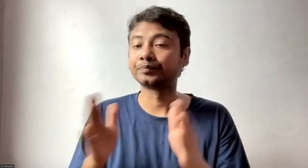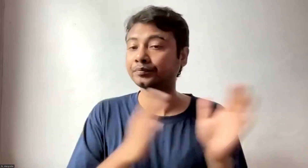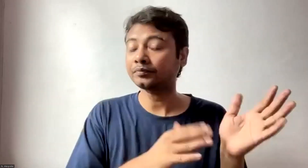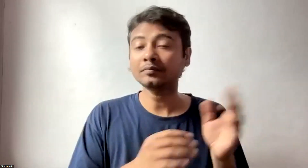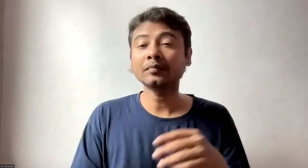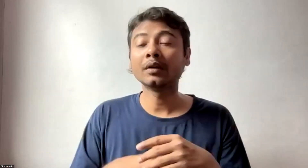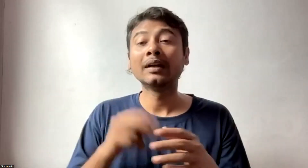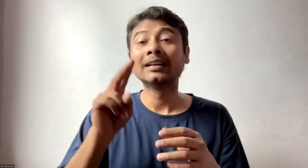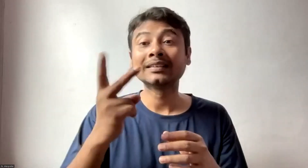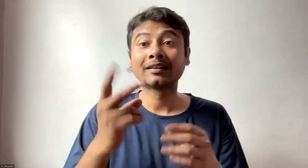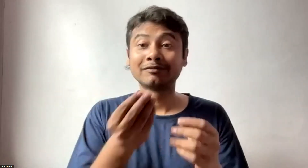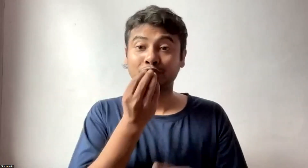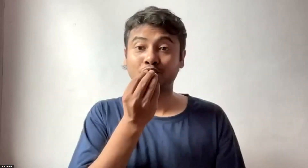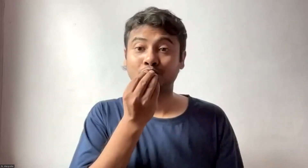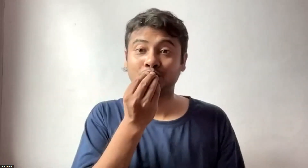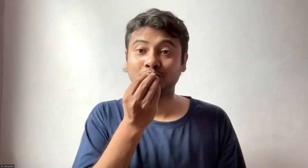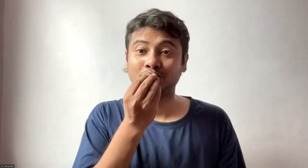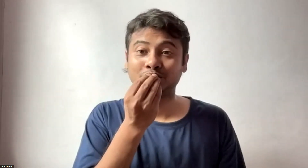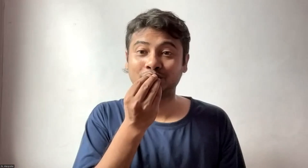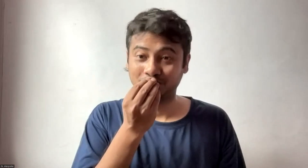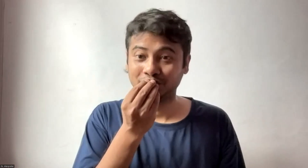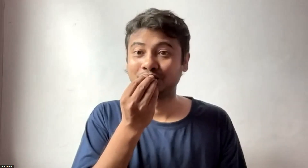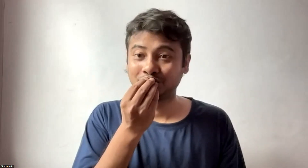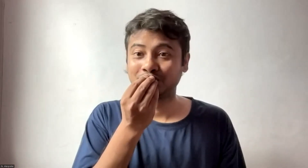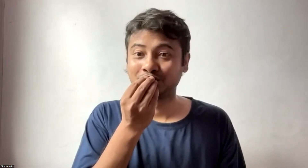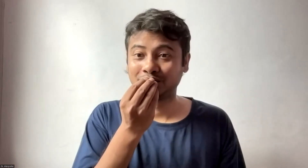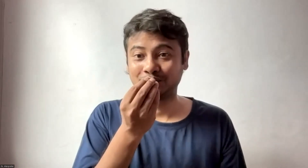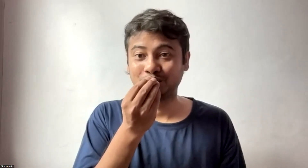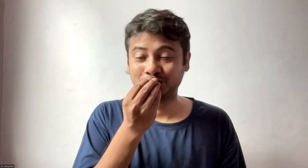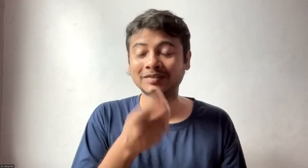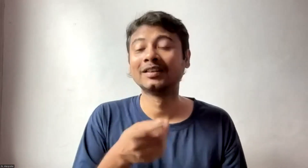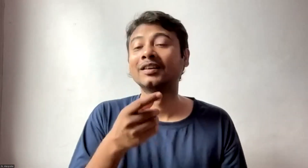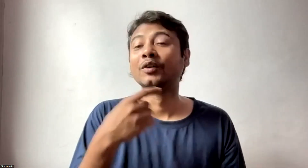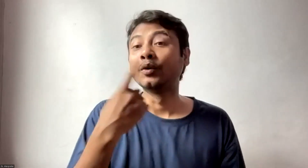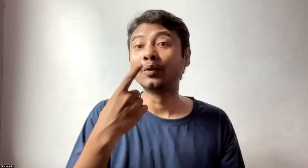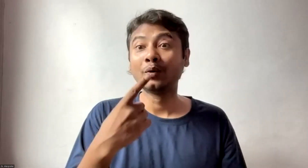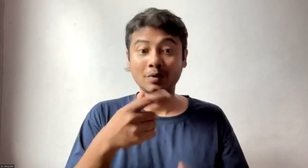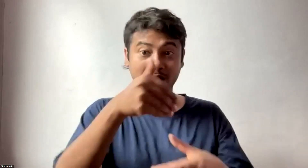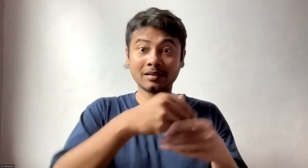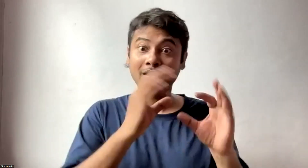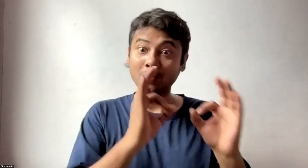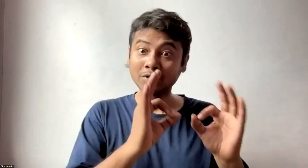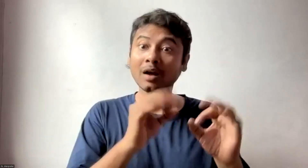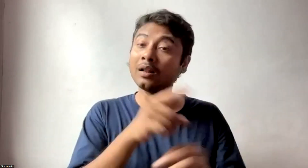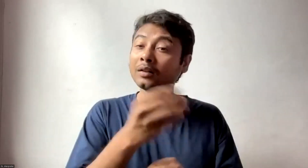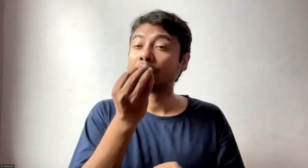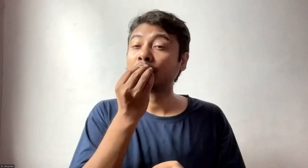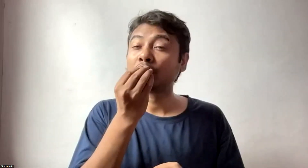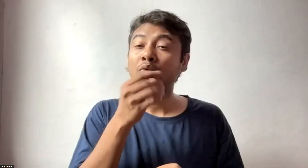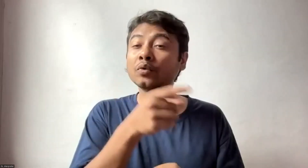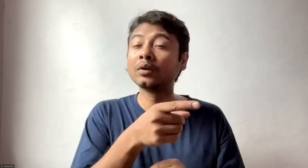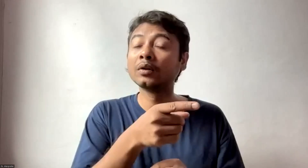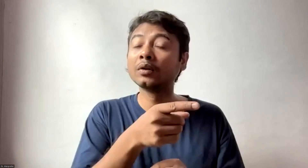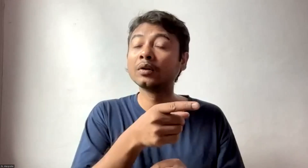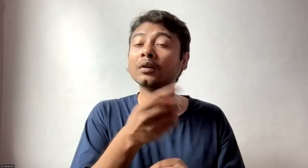vegetables, which is very healthy. That food is very healthy and pleasing to the heart. Like they'll eat a lot of vegetarian food, all